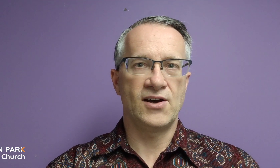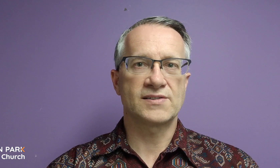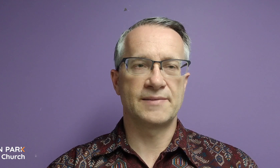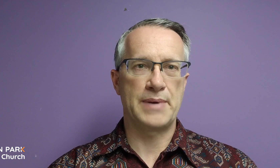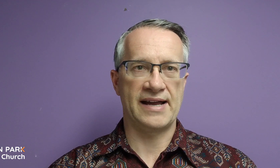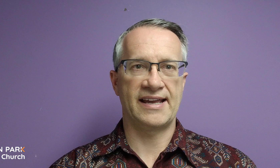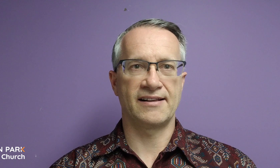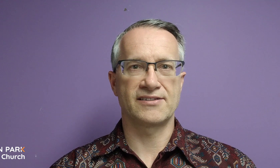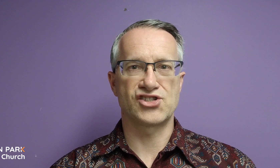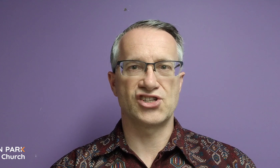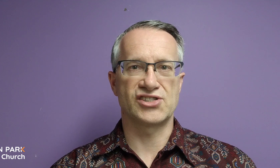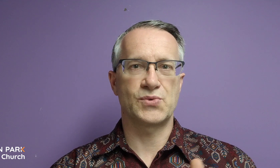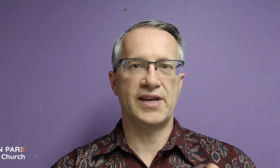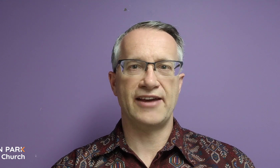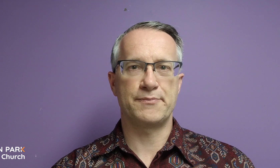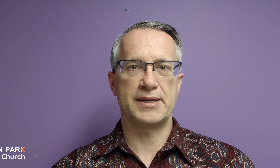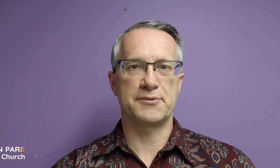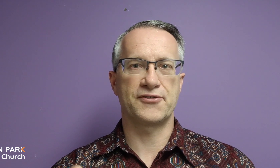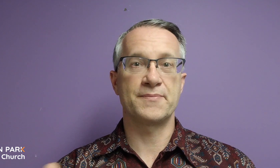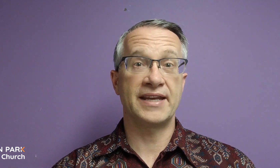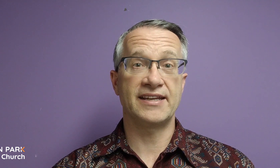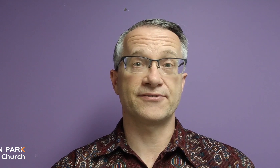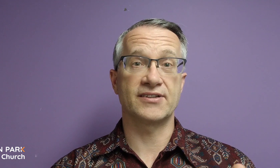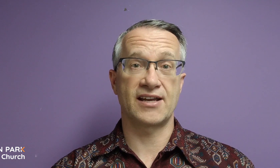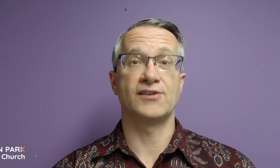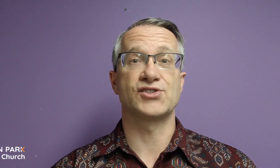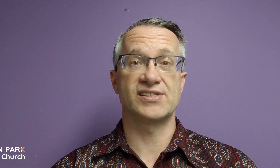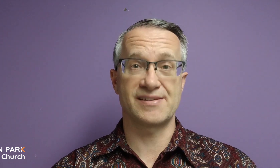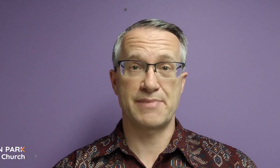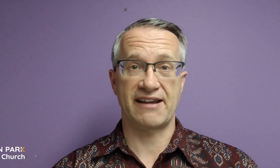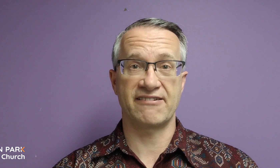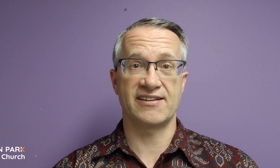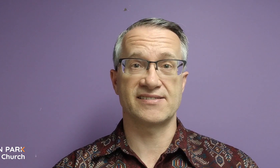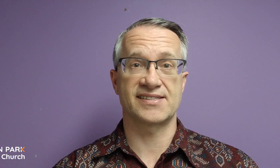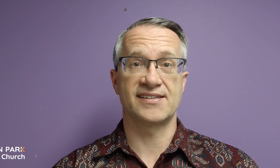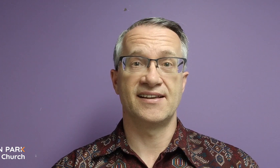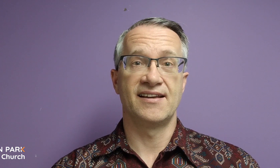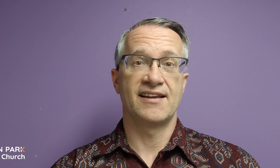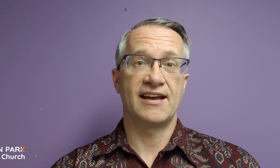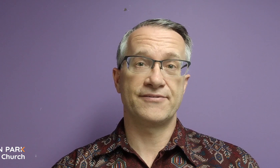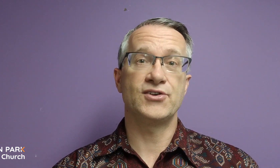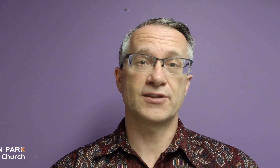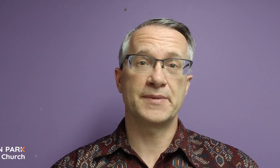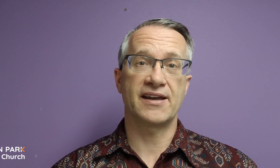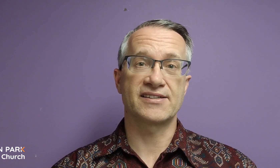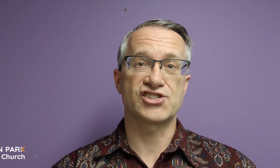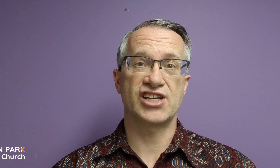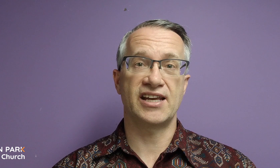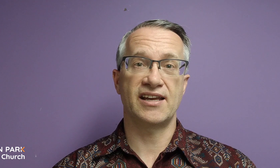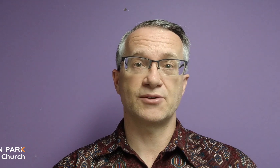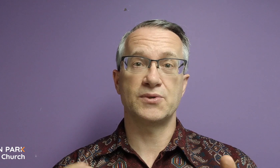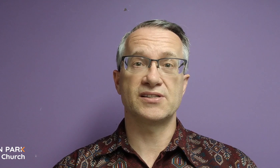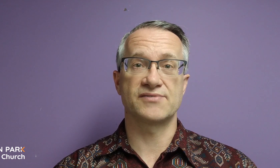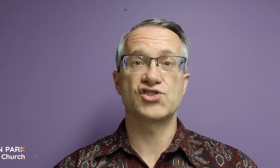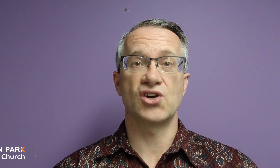At Hoxton Park Anglican Church, we have people from many different cultures and backgrounds. A few of them are going to share the words of